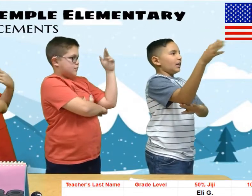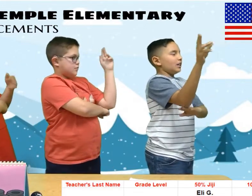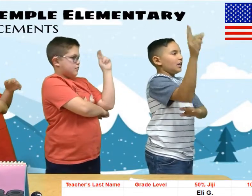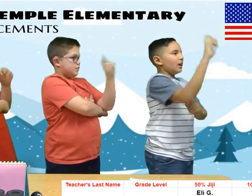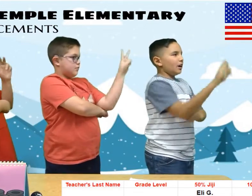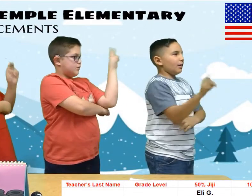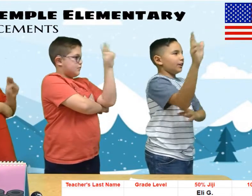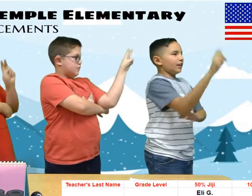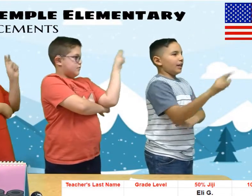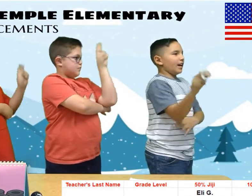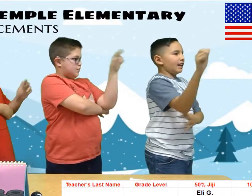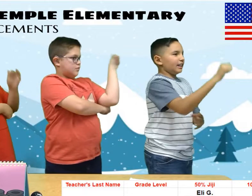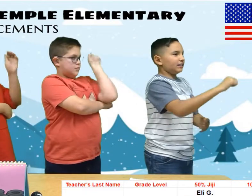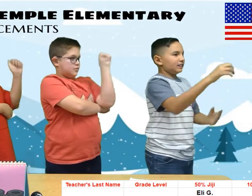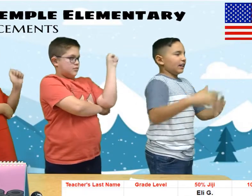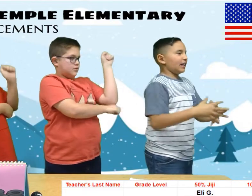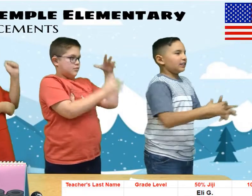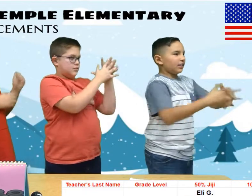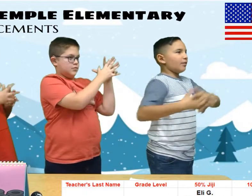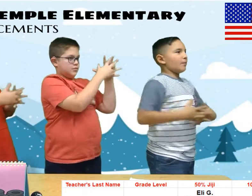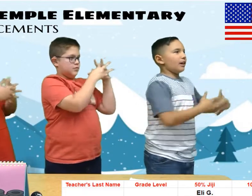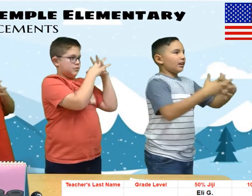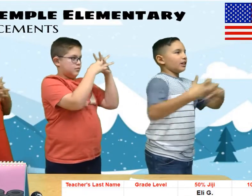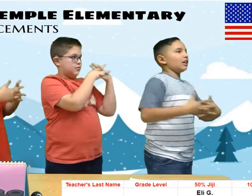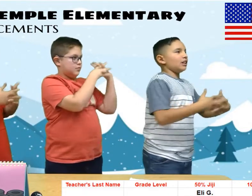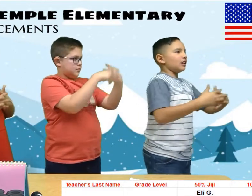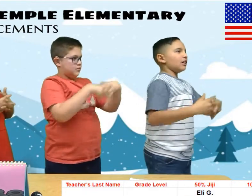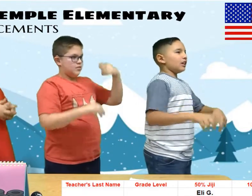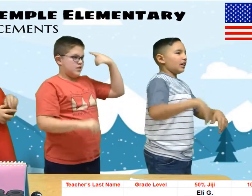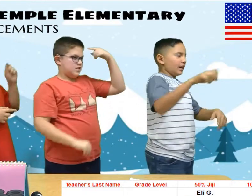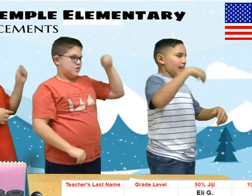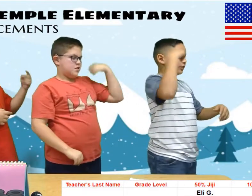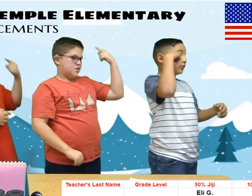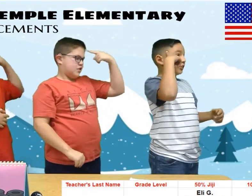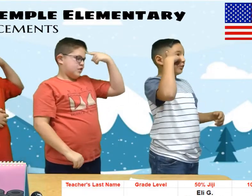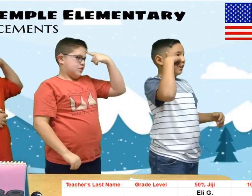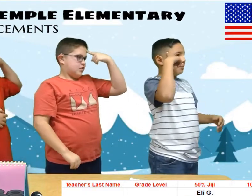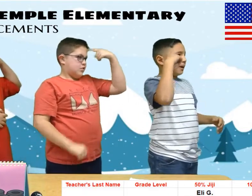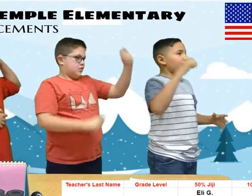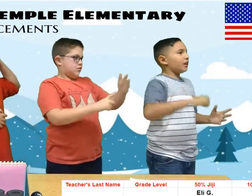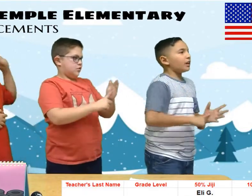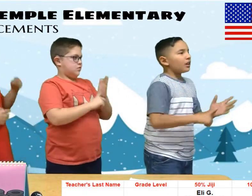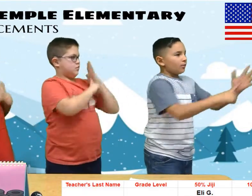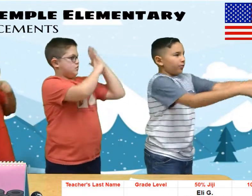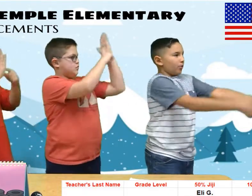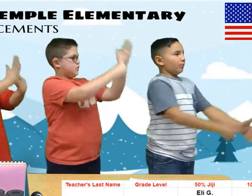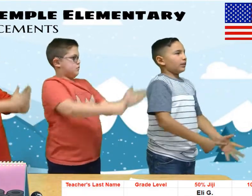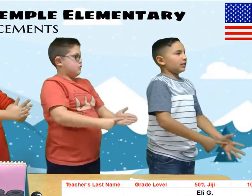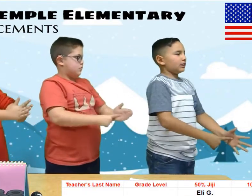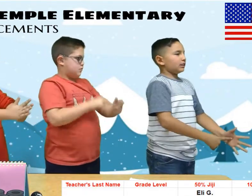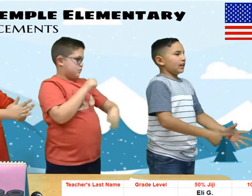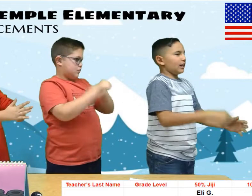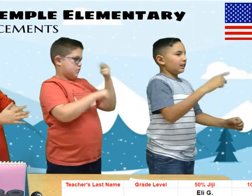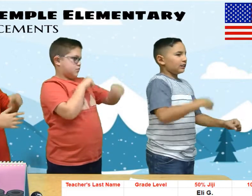flag of the United States of America and to the republic